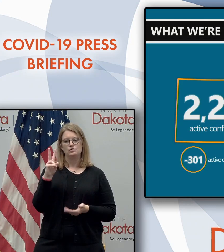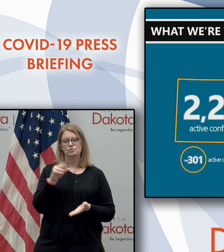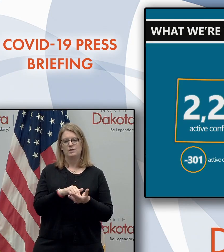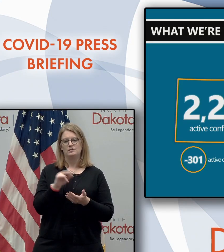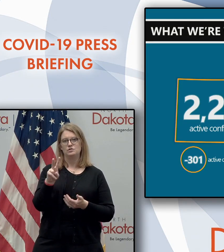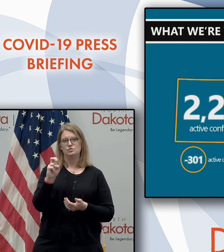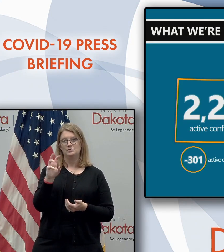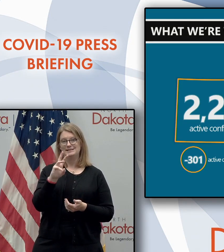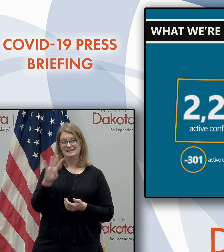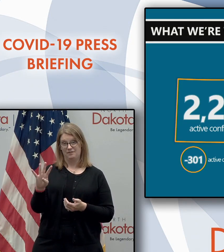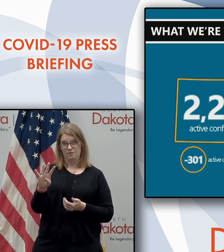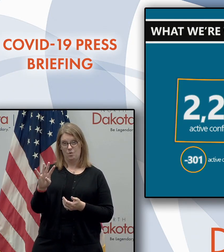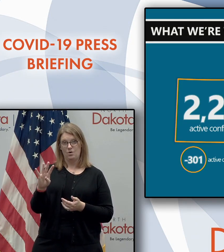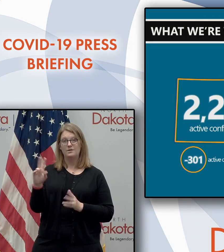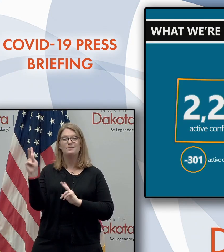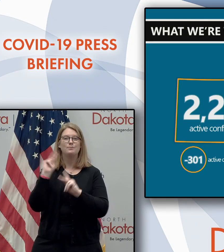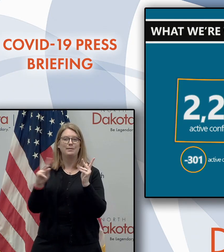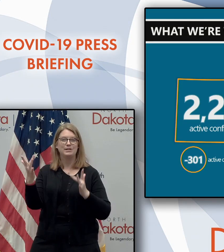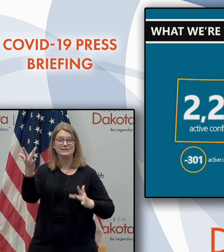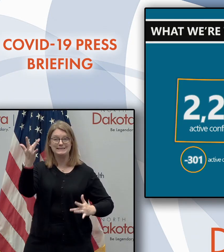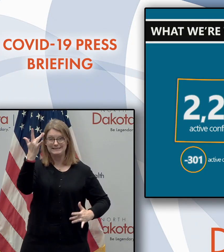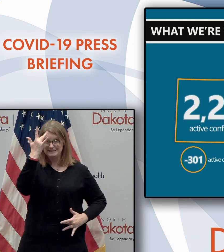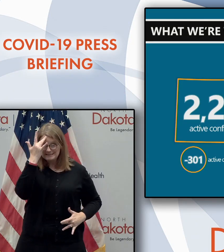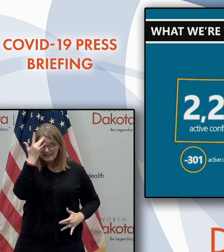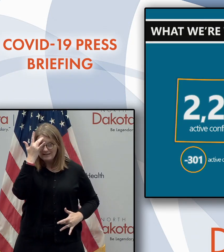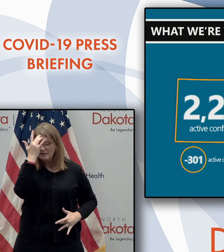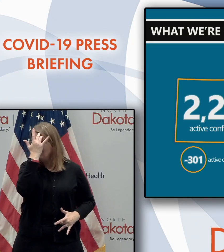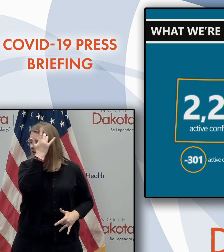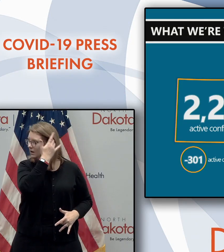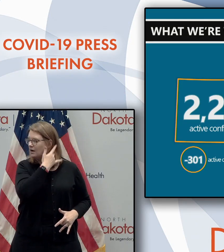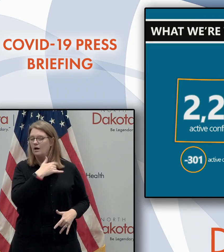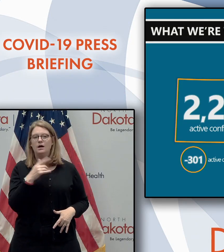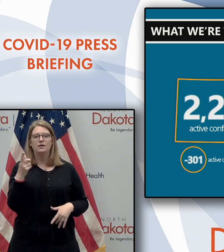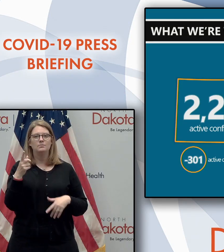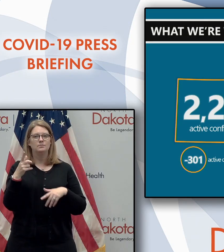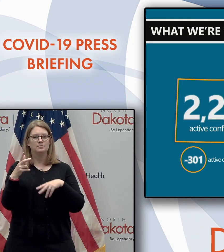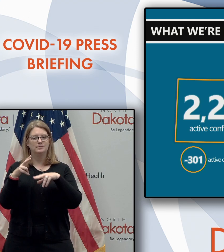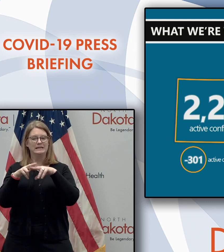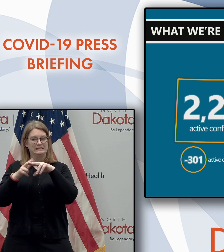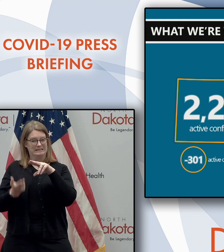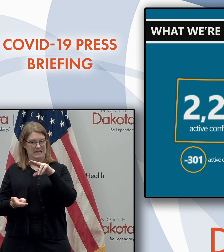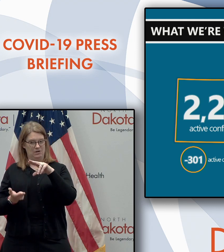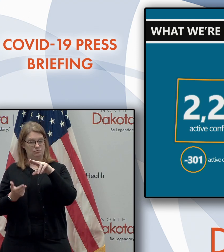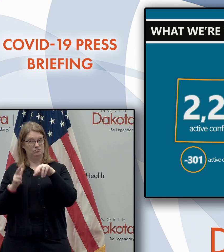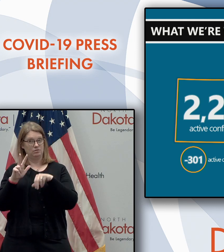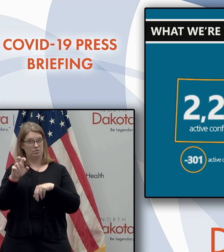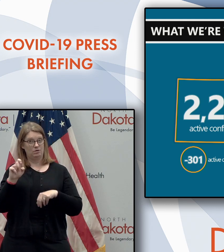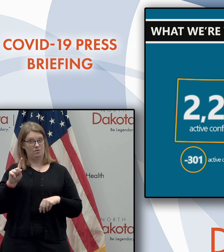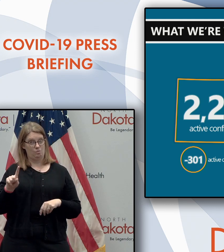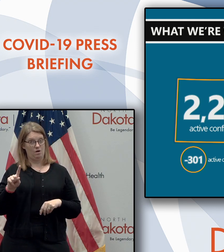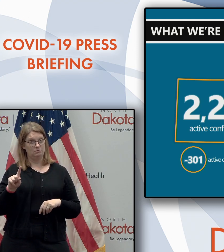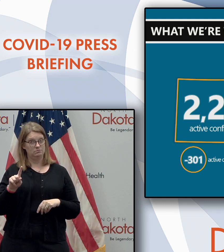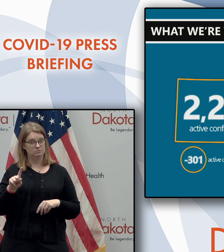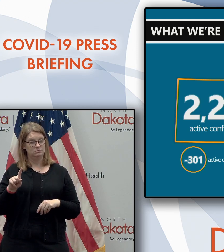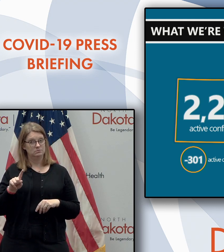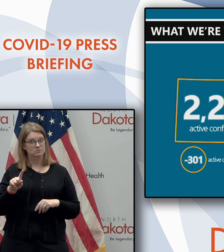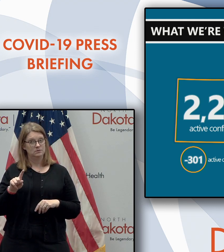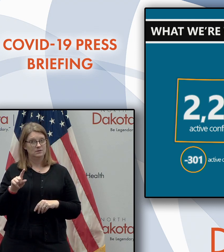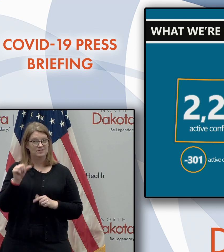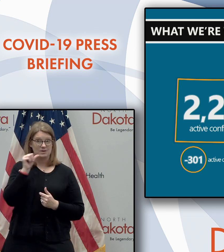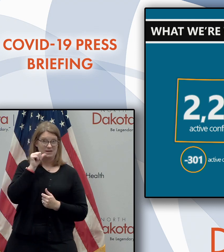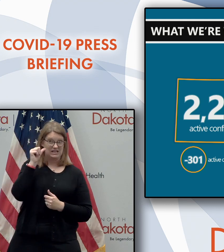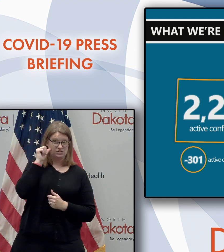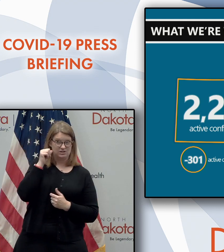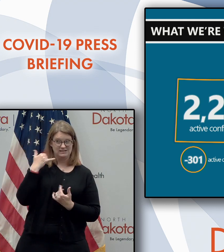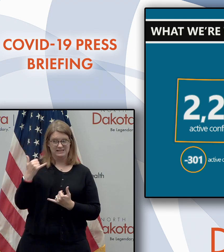2,264 active confirmed cases. That is down 301 cases from